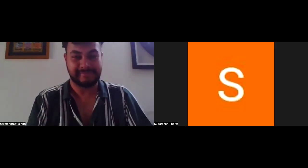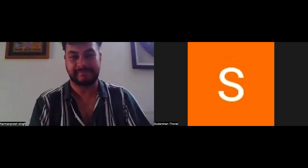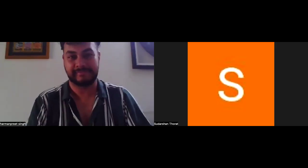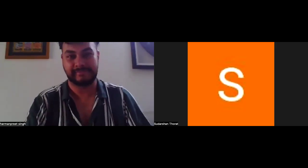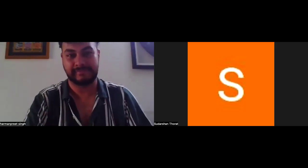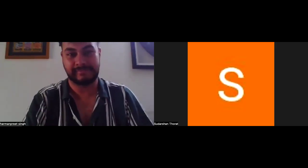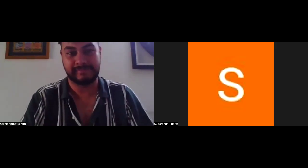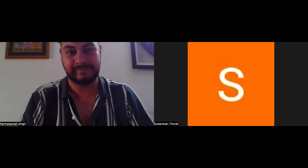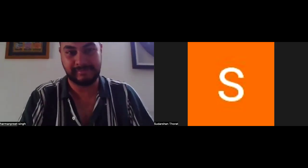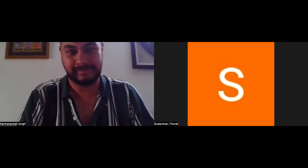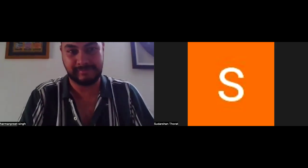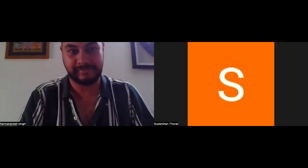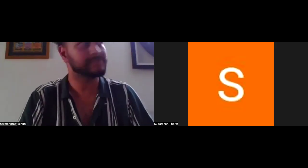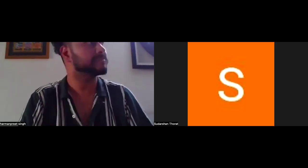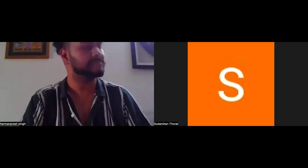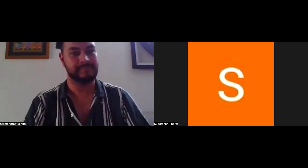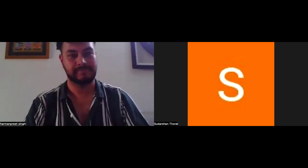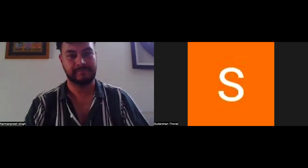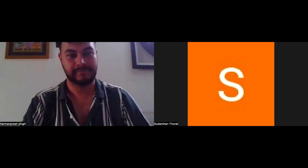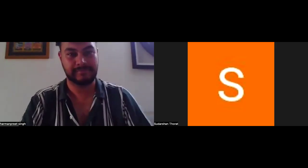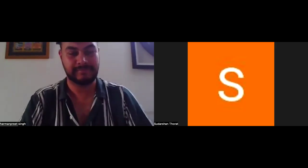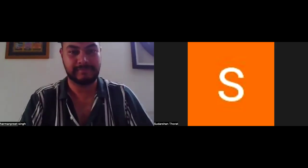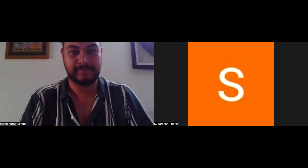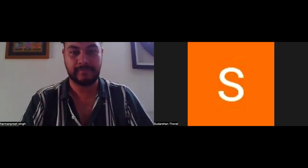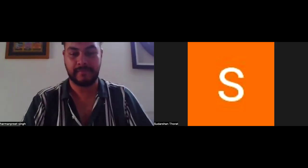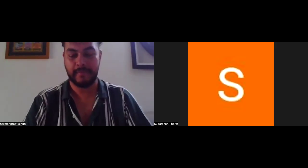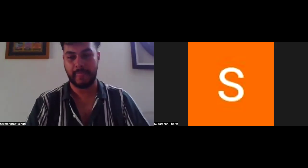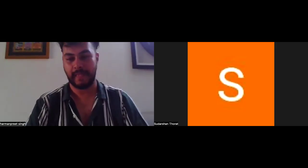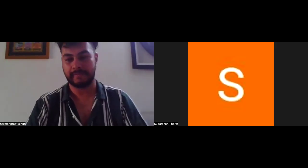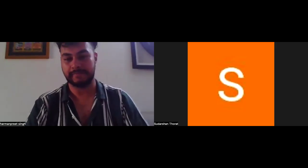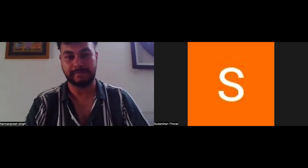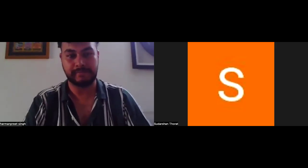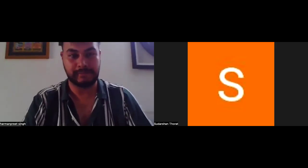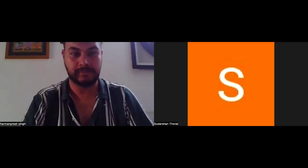Charu seems to be on a call with Sudarshan.